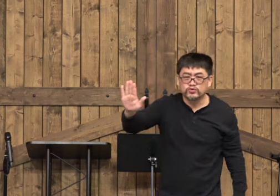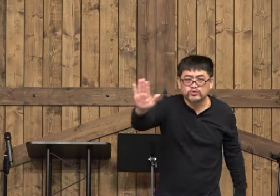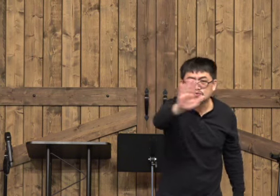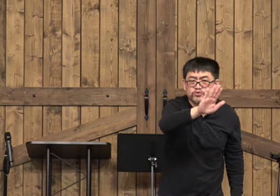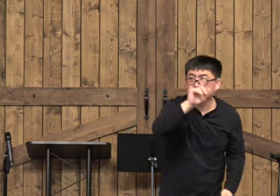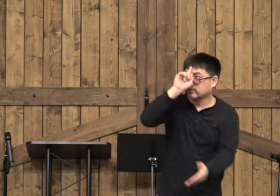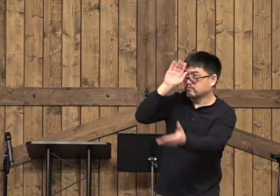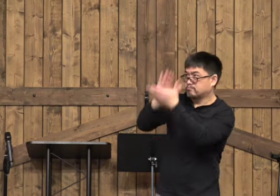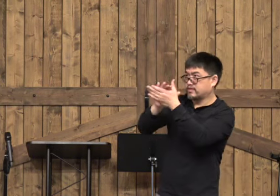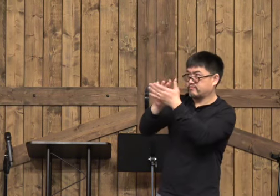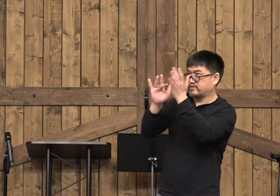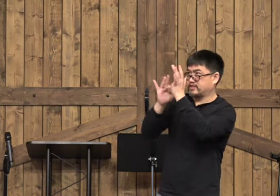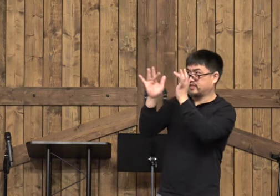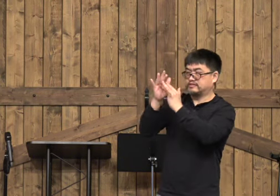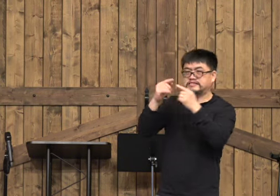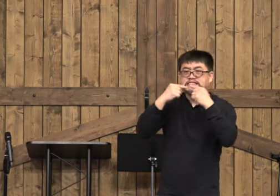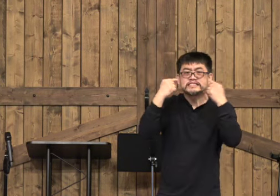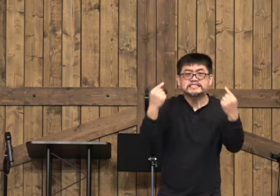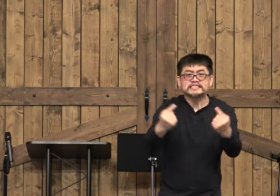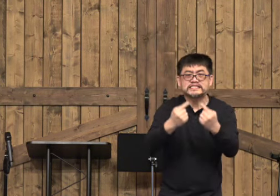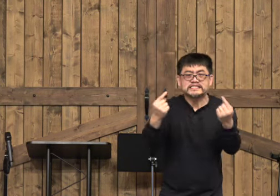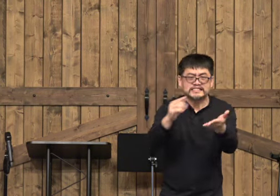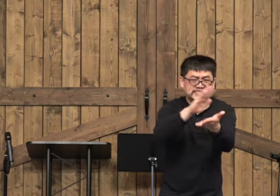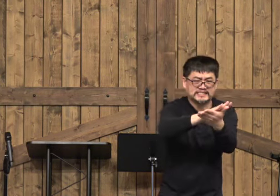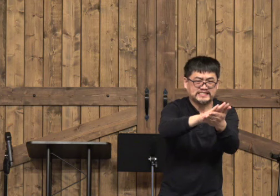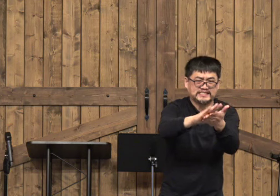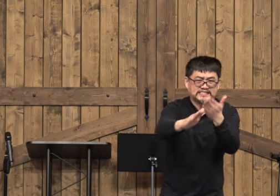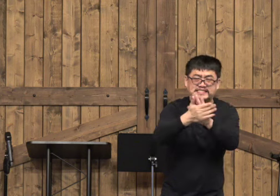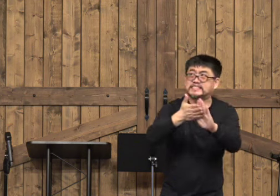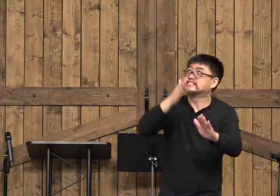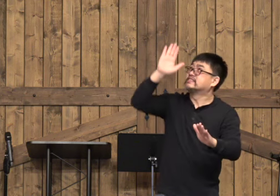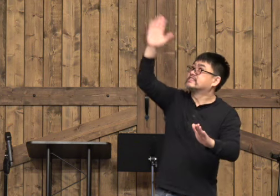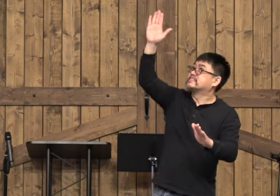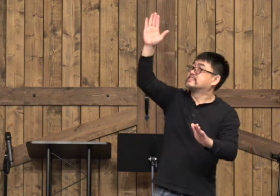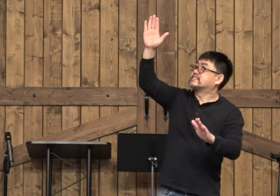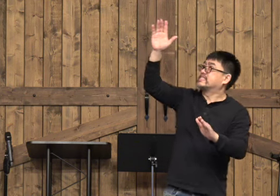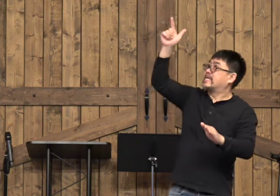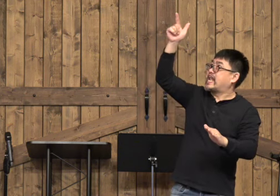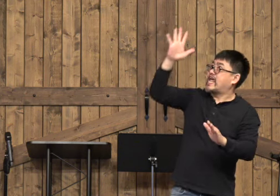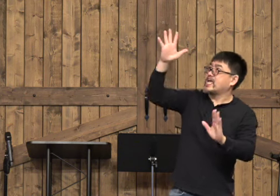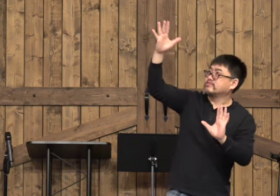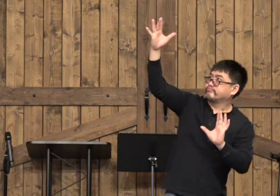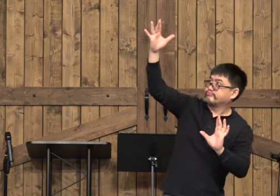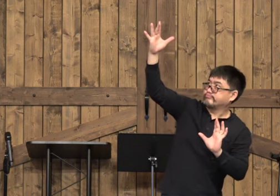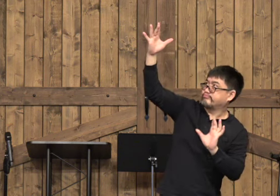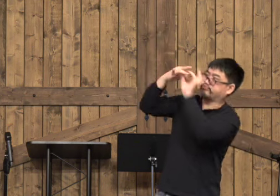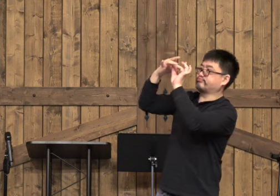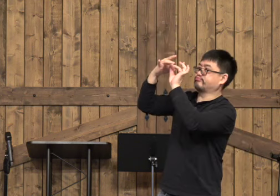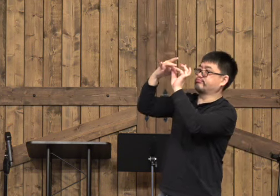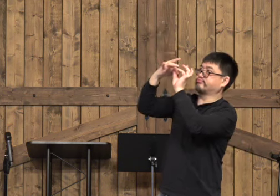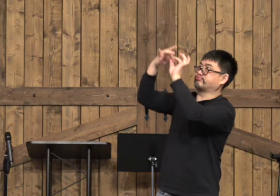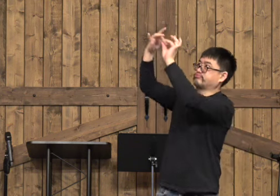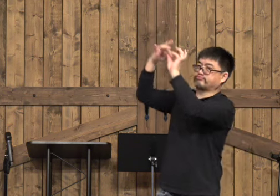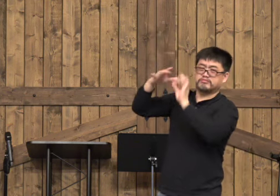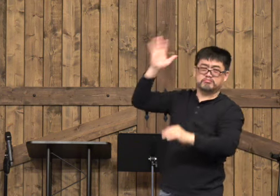So you're excited to be in Jesus' not kill people, but that he would